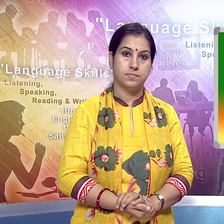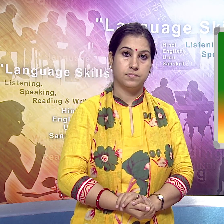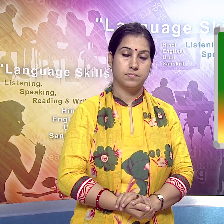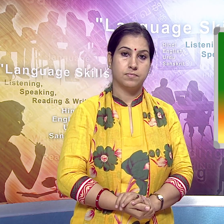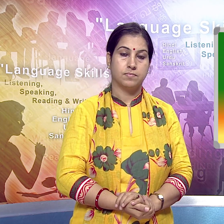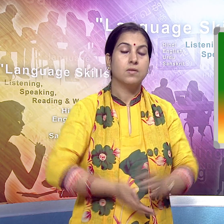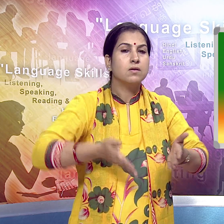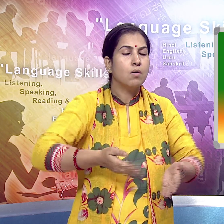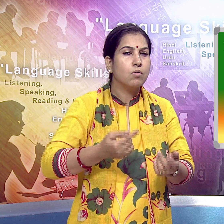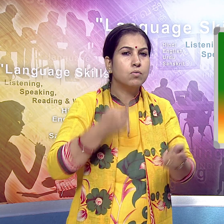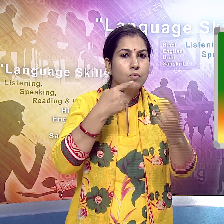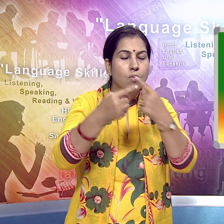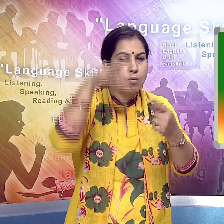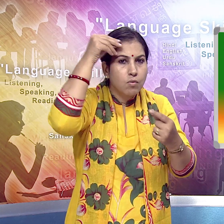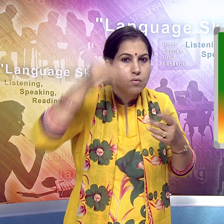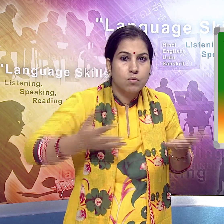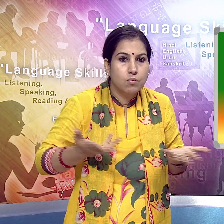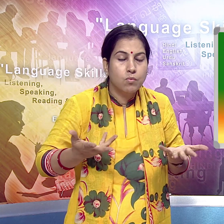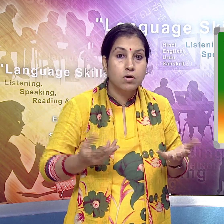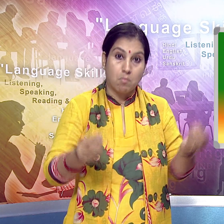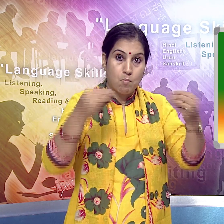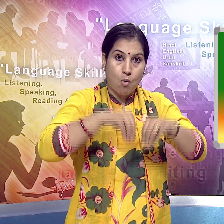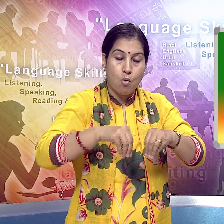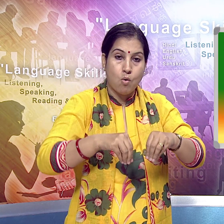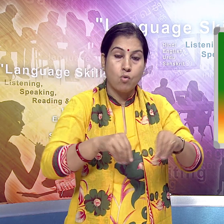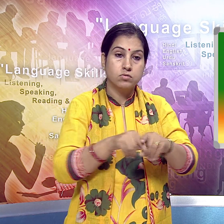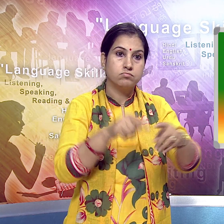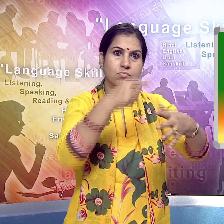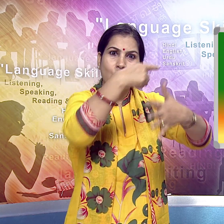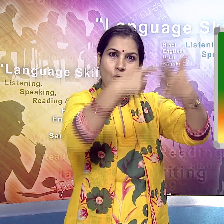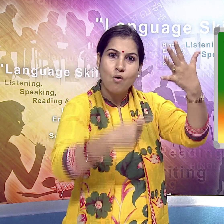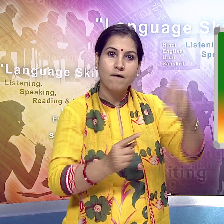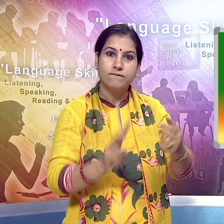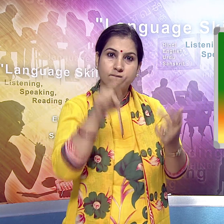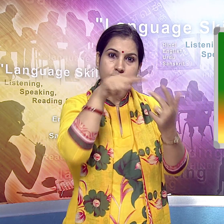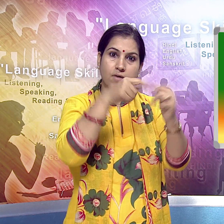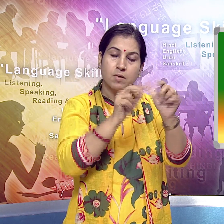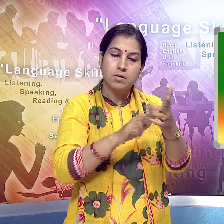Now we will learn more about each of the vitamin.